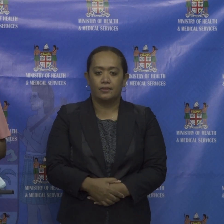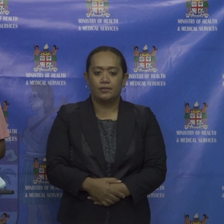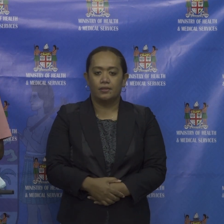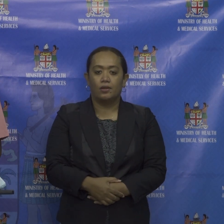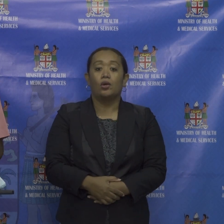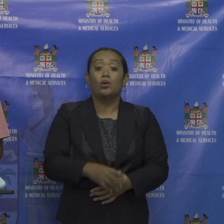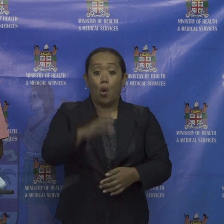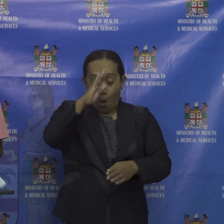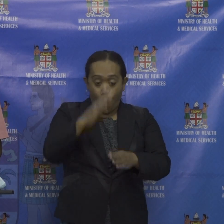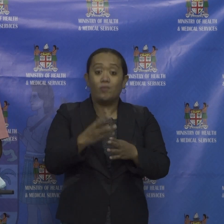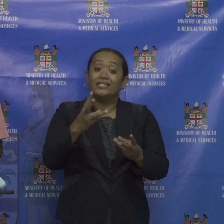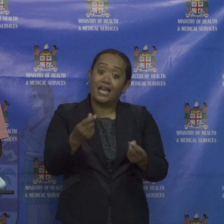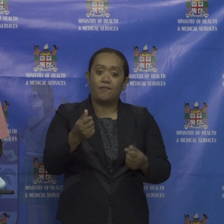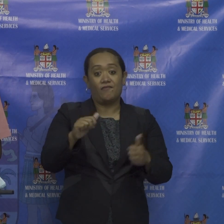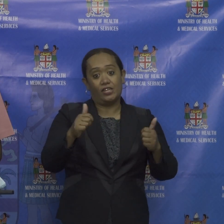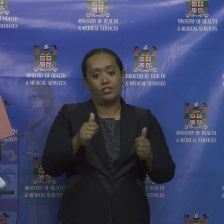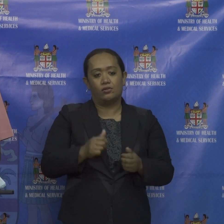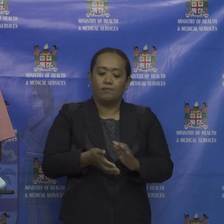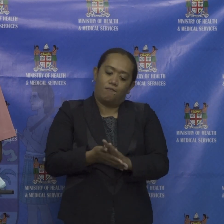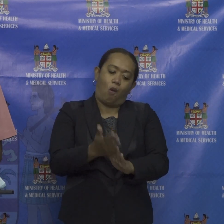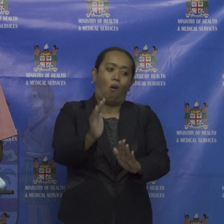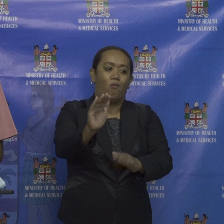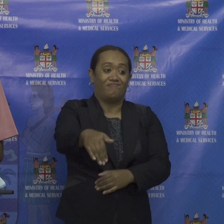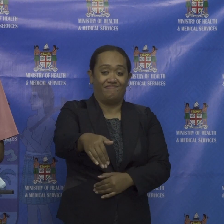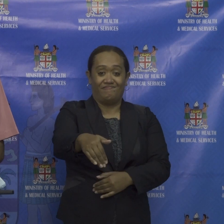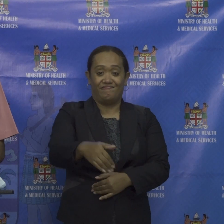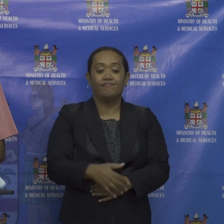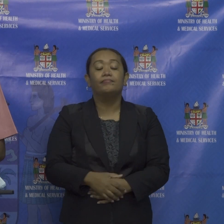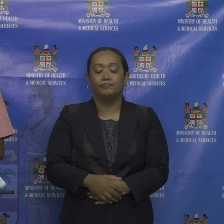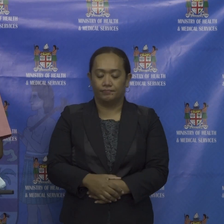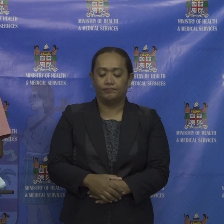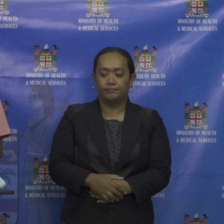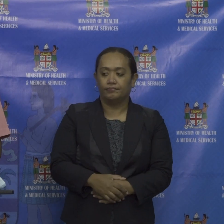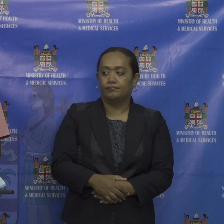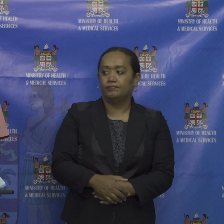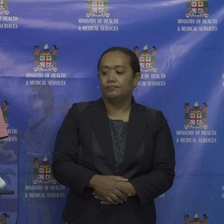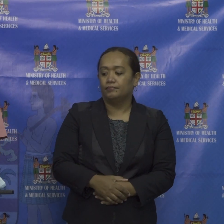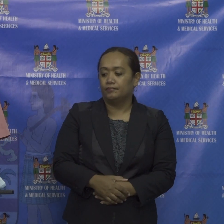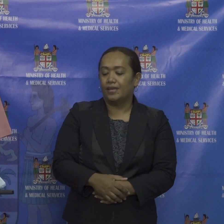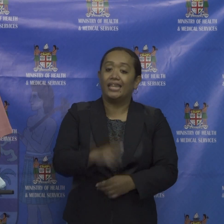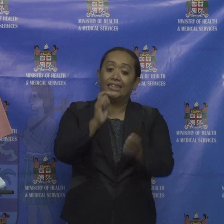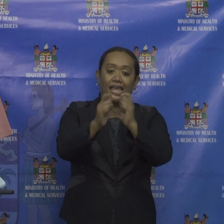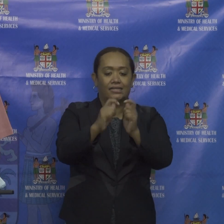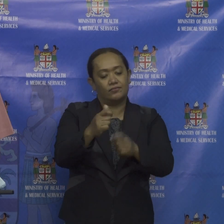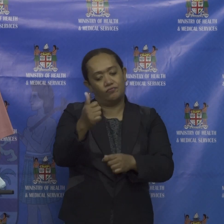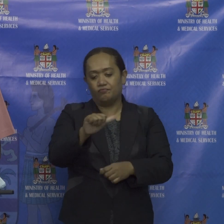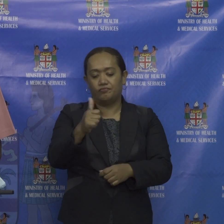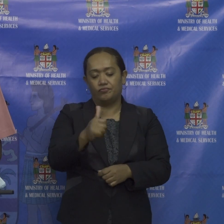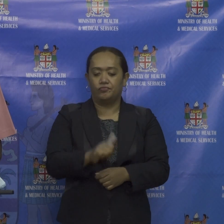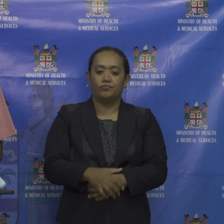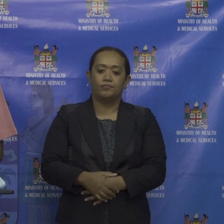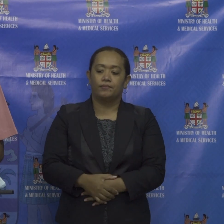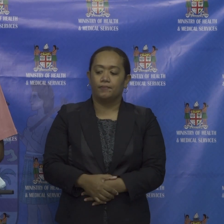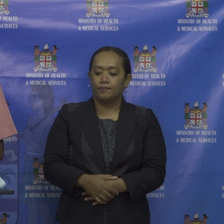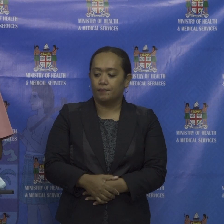repats complete their requirements for quarantine, 14 days of quarantine, as well as the necessary tests. To complete